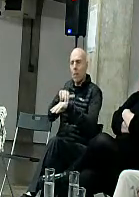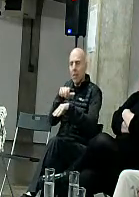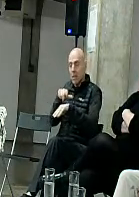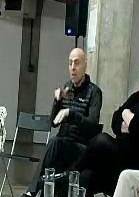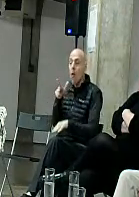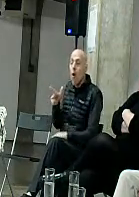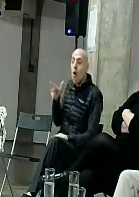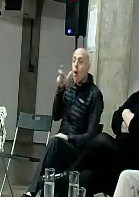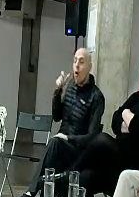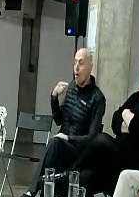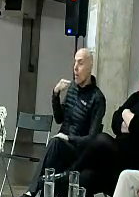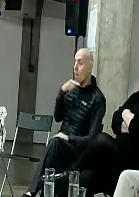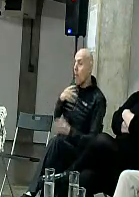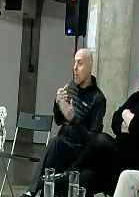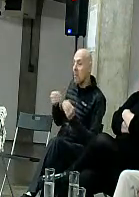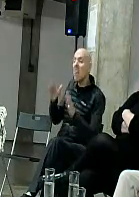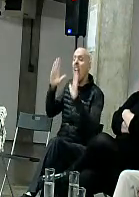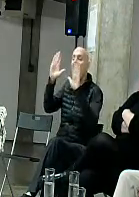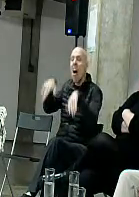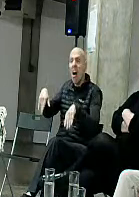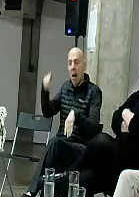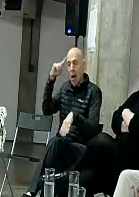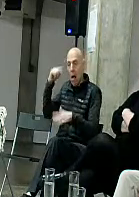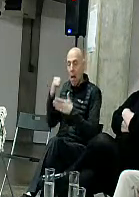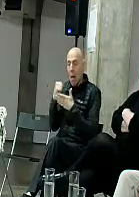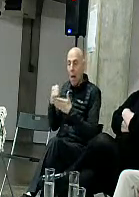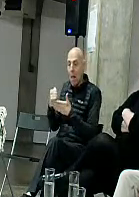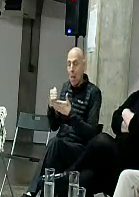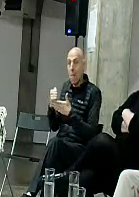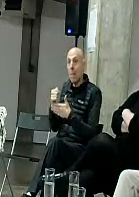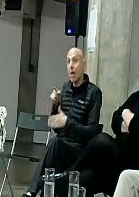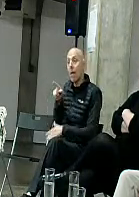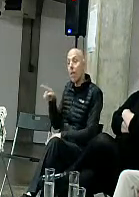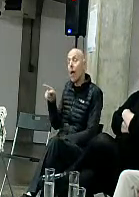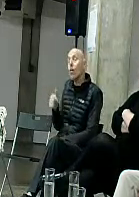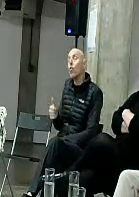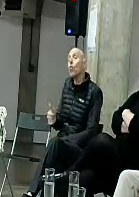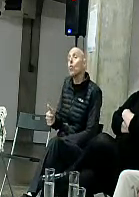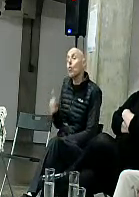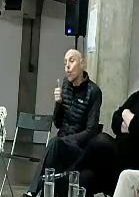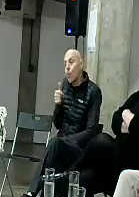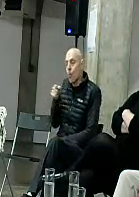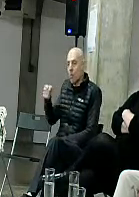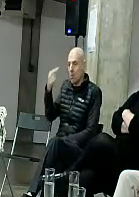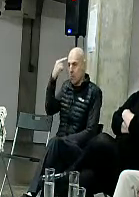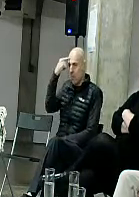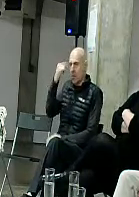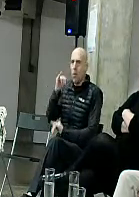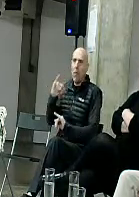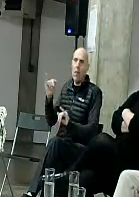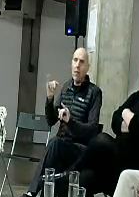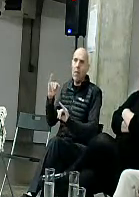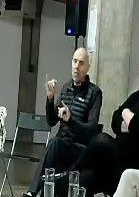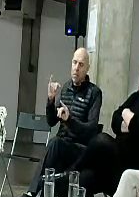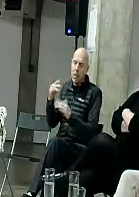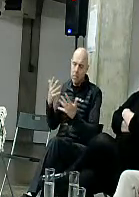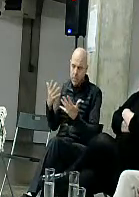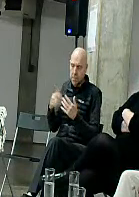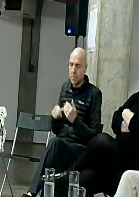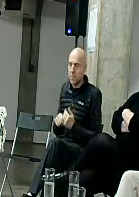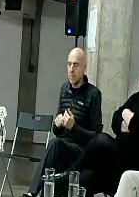boy was missing, and they thought, oh, we'll help. And they knew that he was having a psychosis.